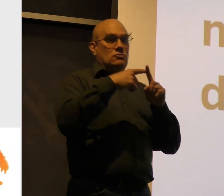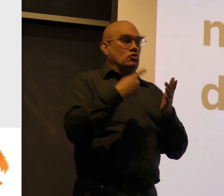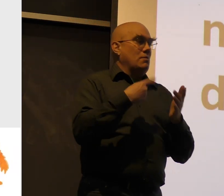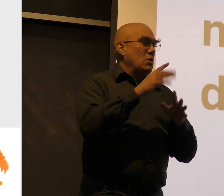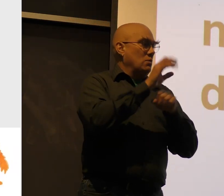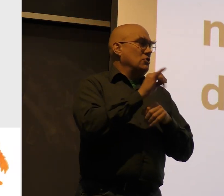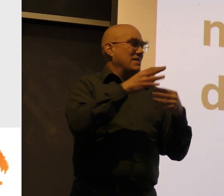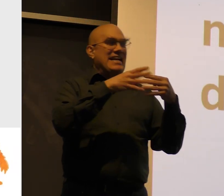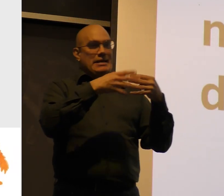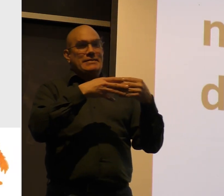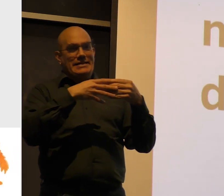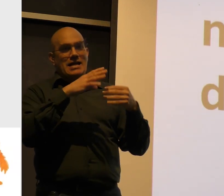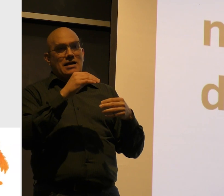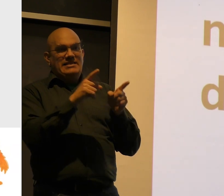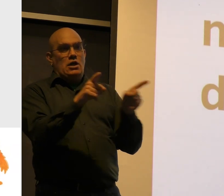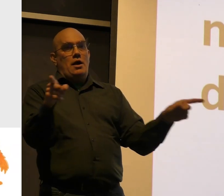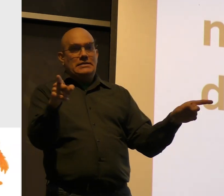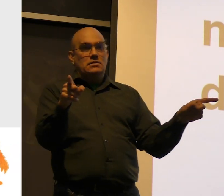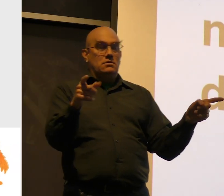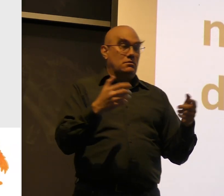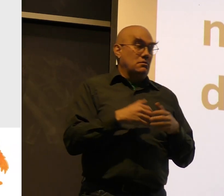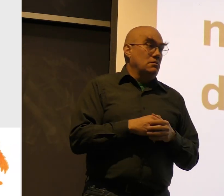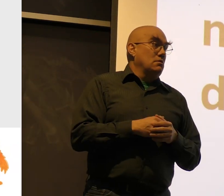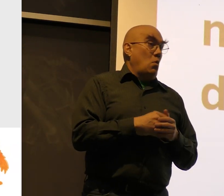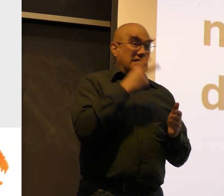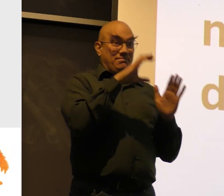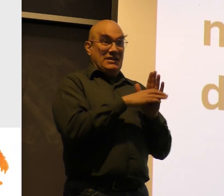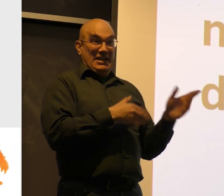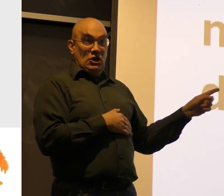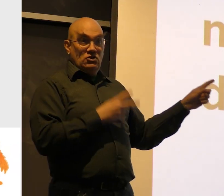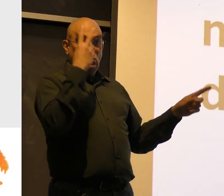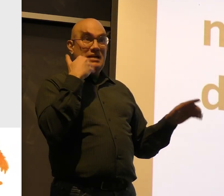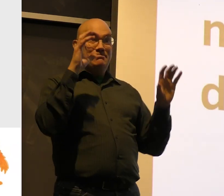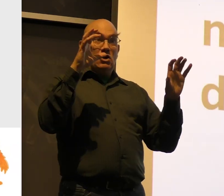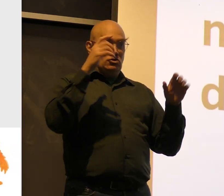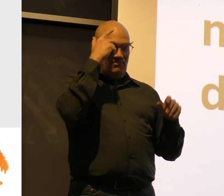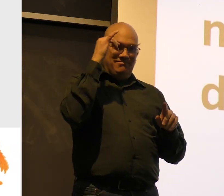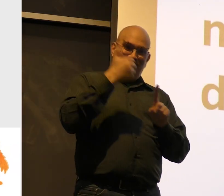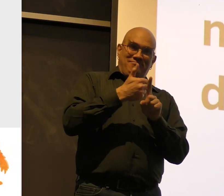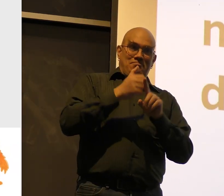And again, back to the gatekeeping and that dichotomy. You see this picture here, this two-headed